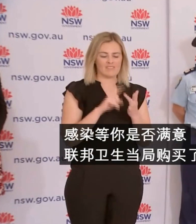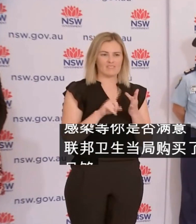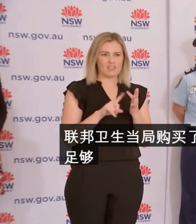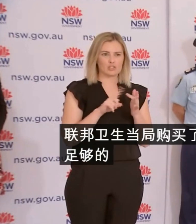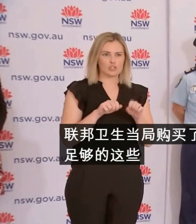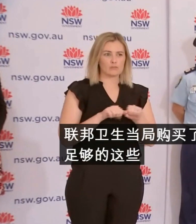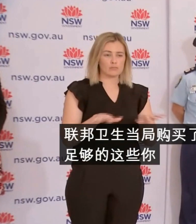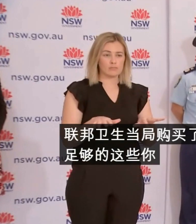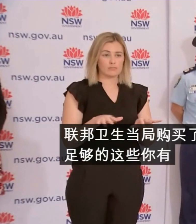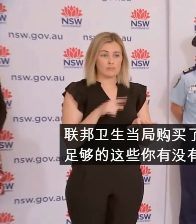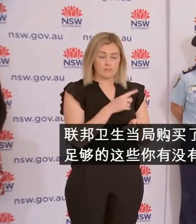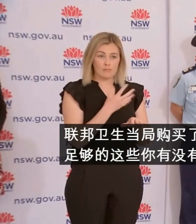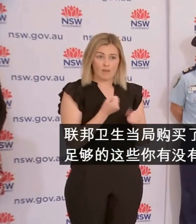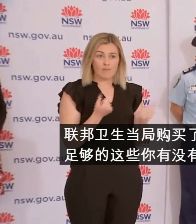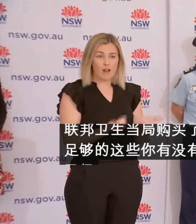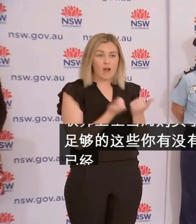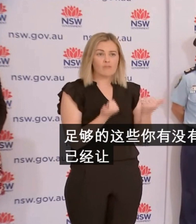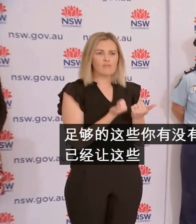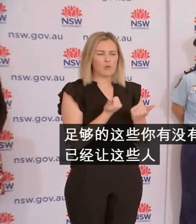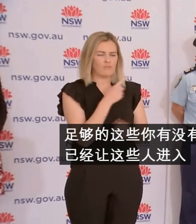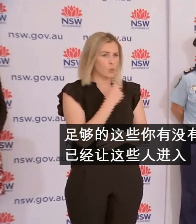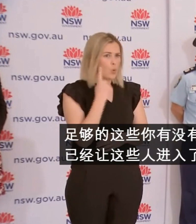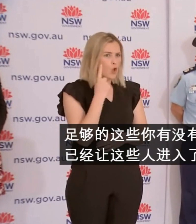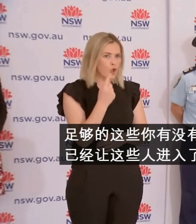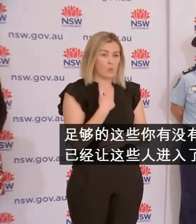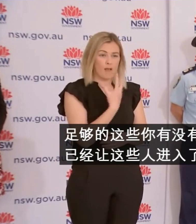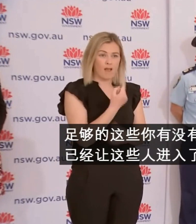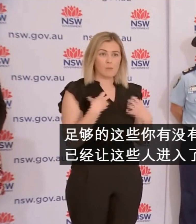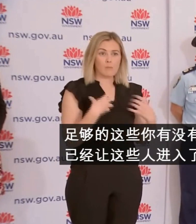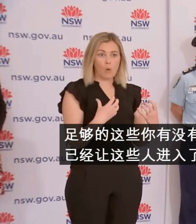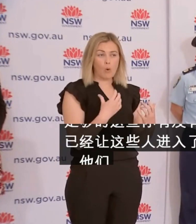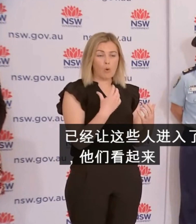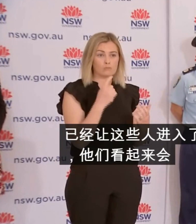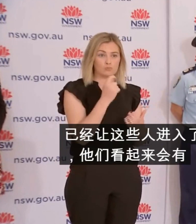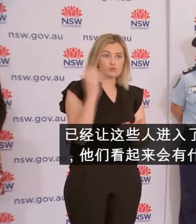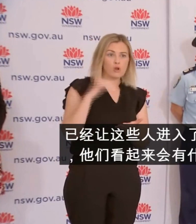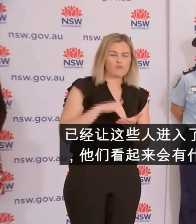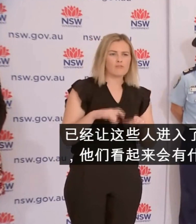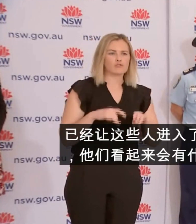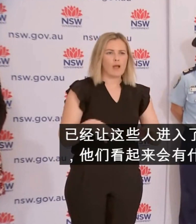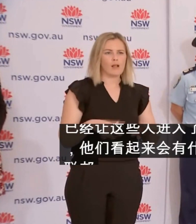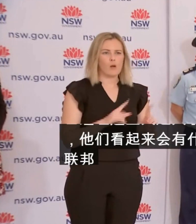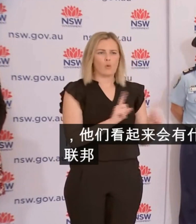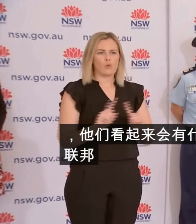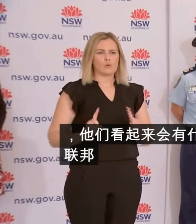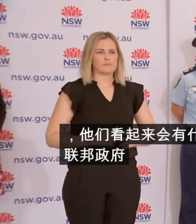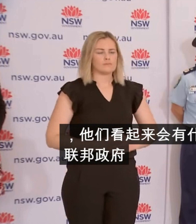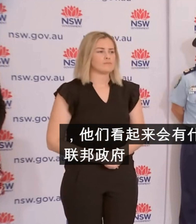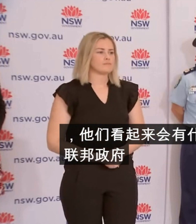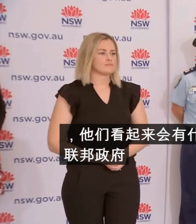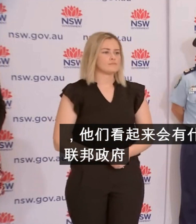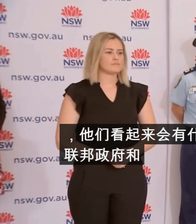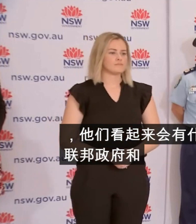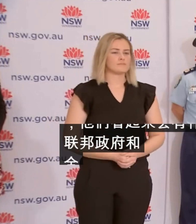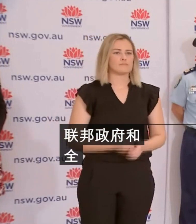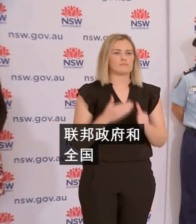authorities are buying enough of these? Have you heard that we have got those coming into the country, and what difference would they make? Look, the federal government